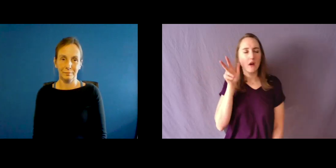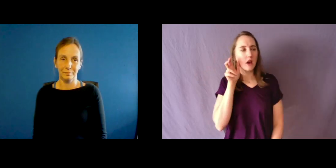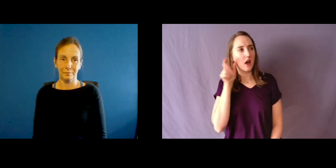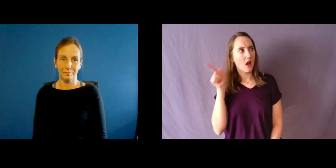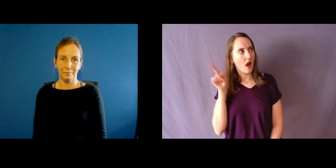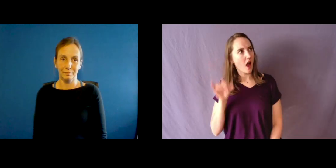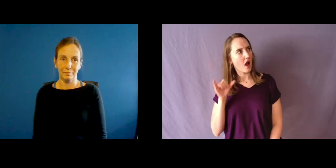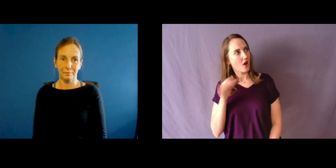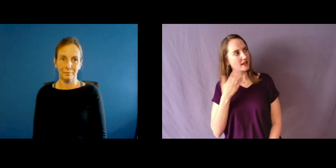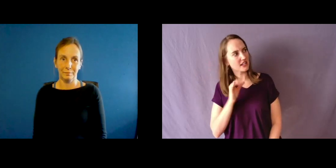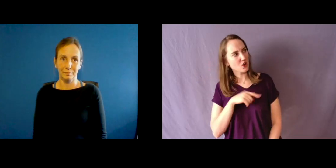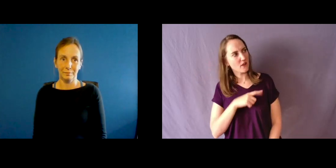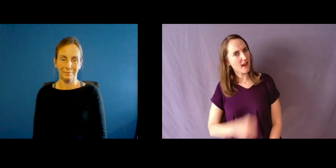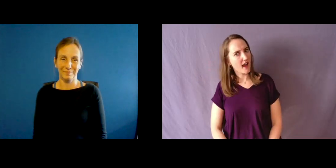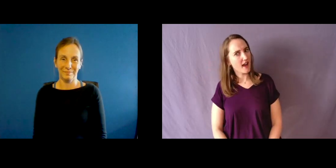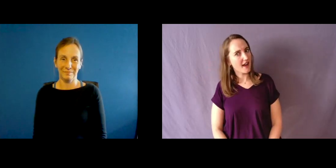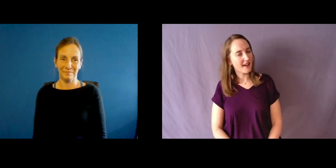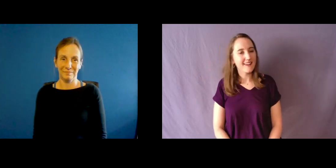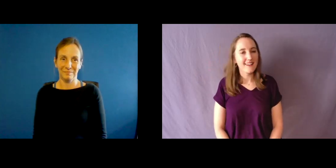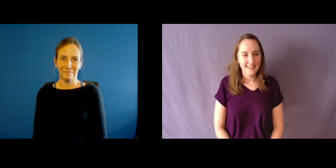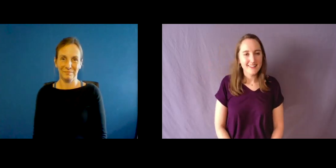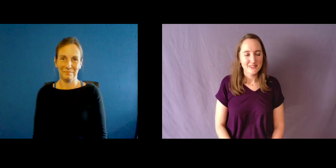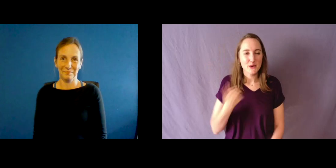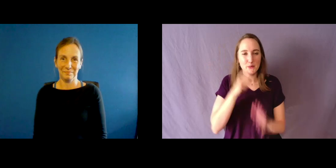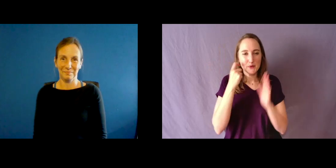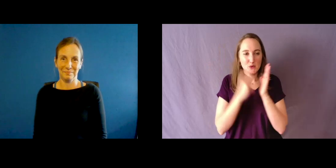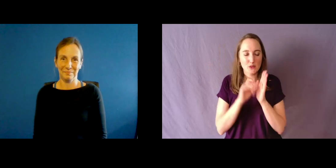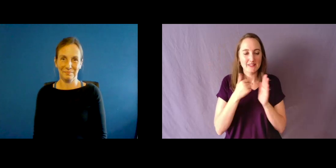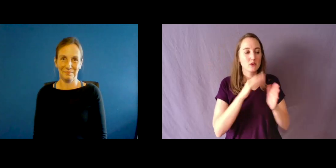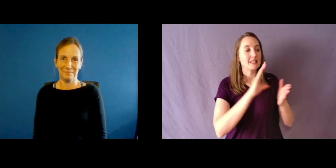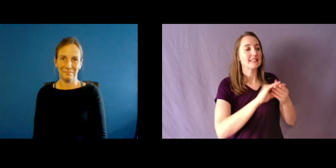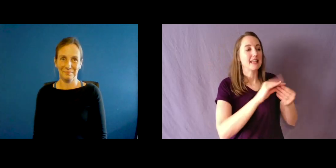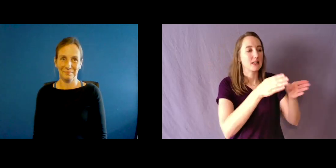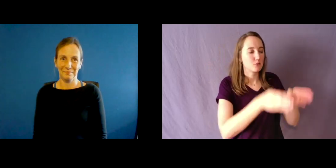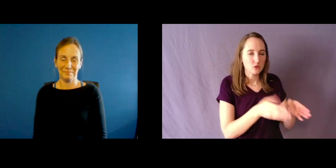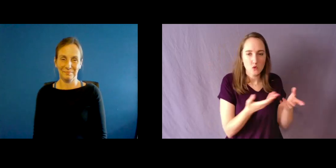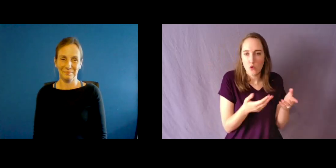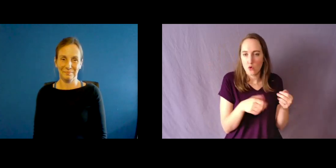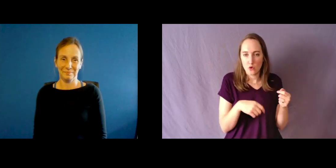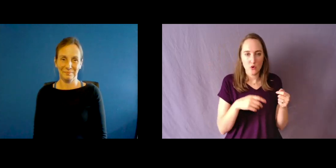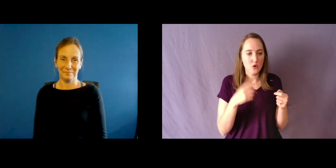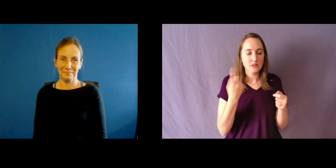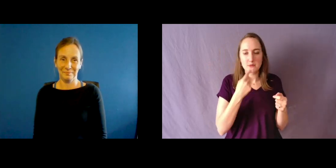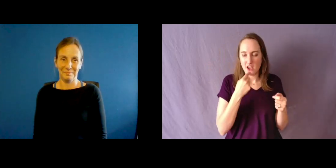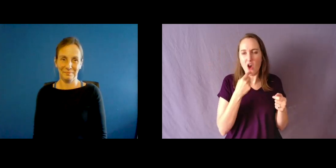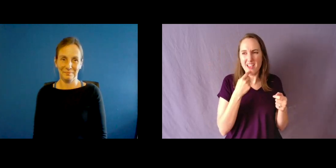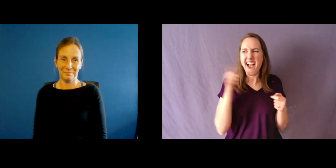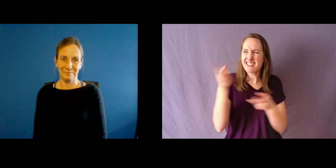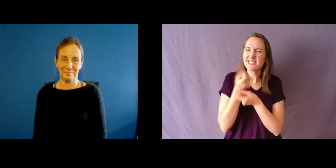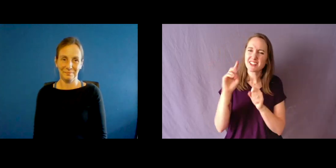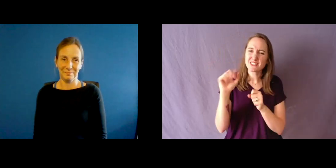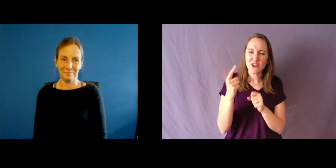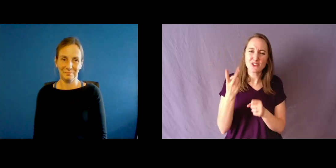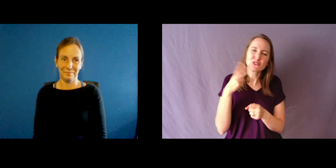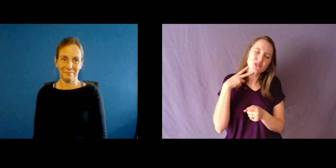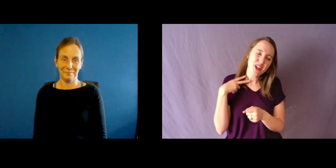didn't know that. And we do notice that whenever we tell somebody that, or even when somebody says, oh yeah, he's a rescue dog with the